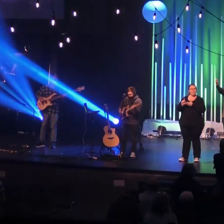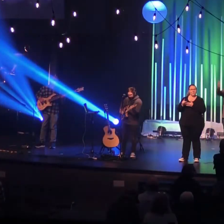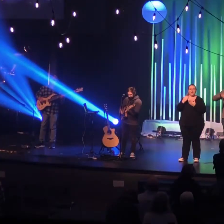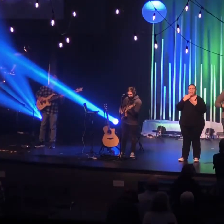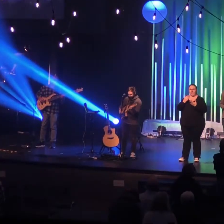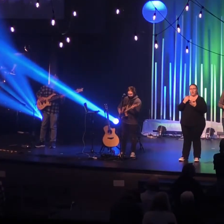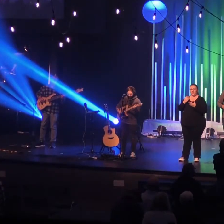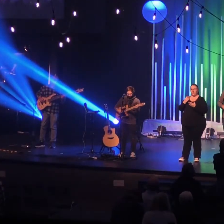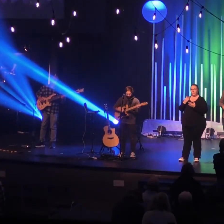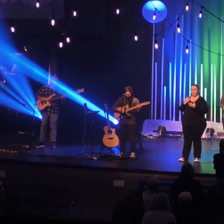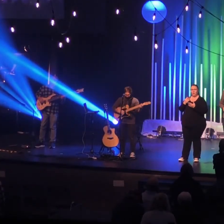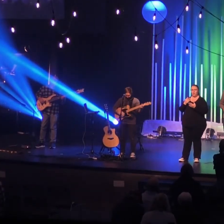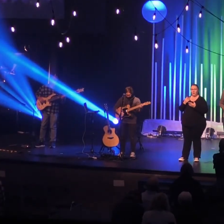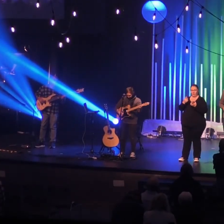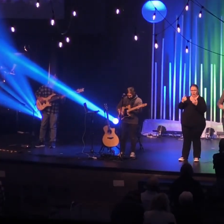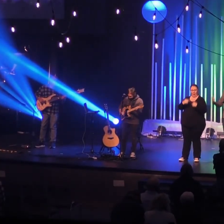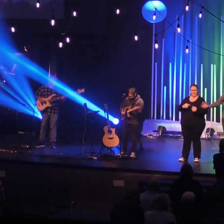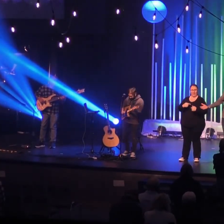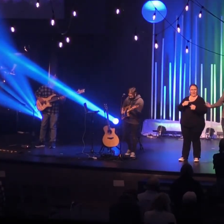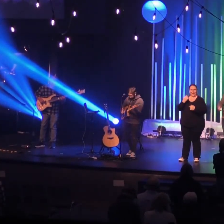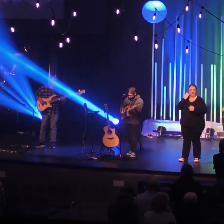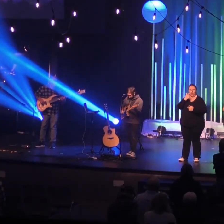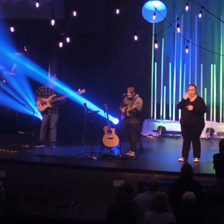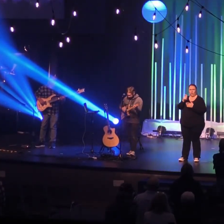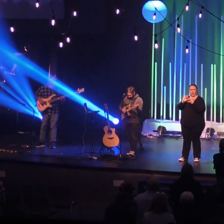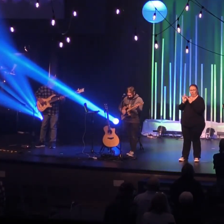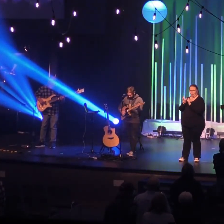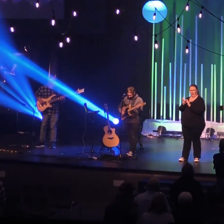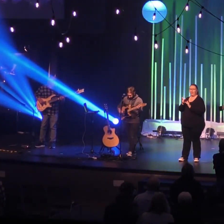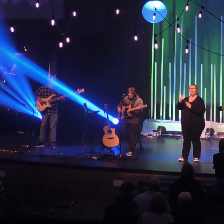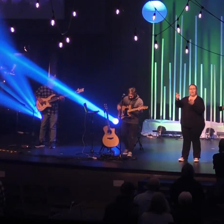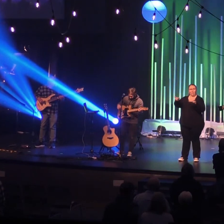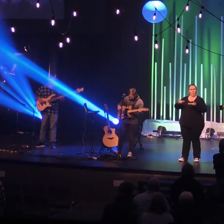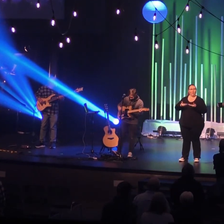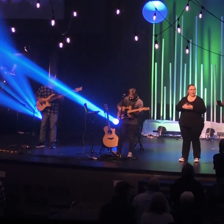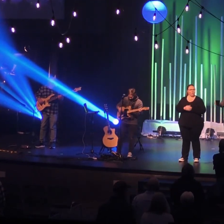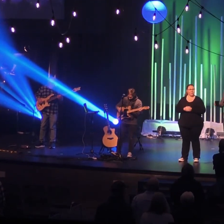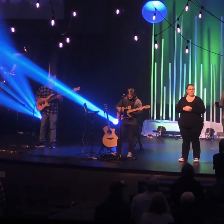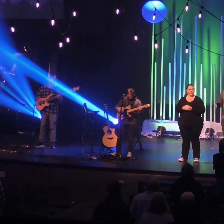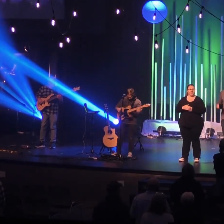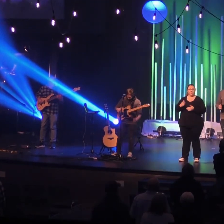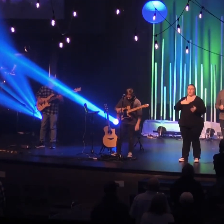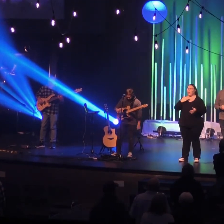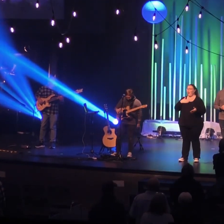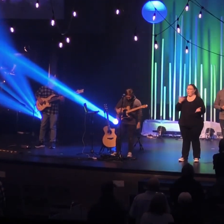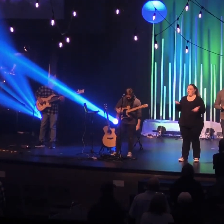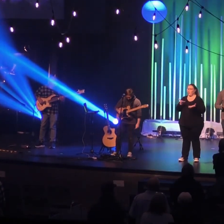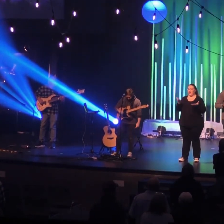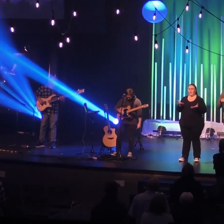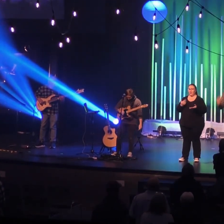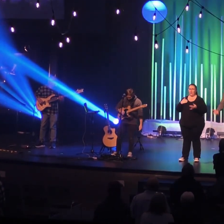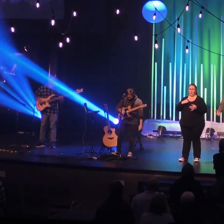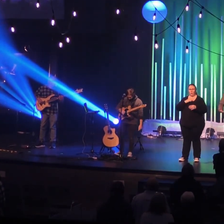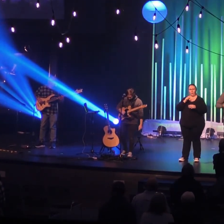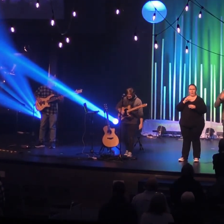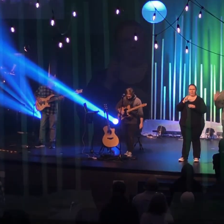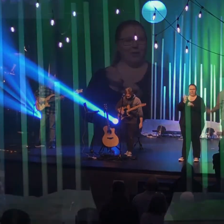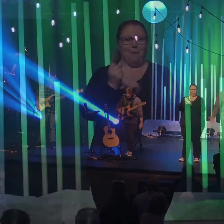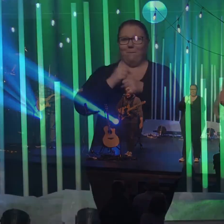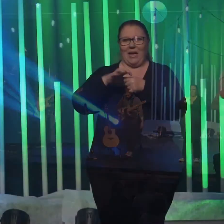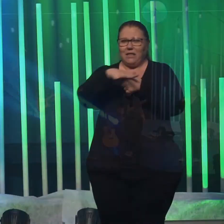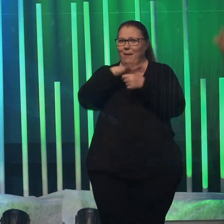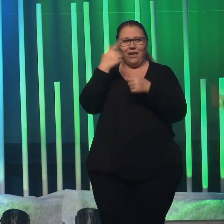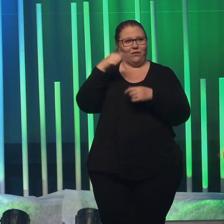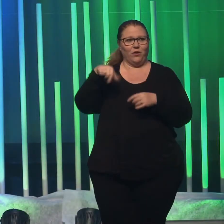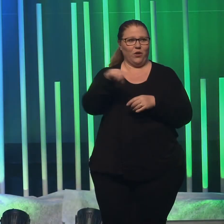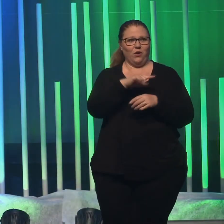you're tuning in online, welcome. If this is your first time here today, we're so glad you're here. We've made space for you, regardless of your race, your